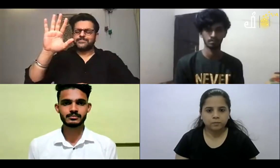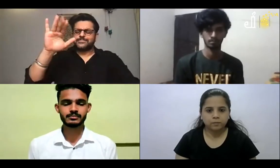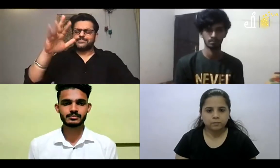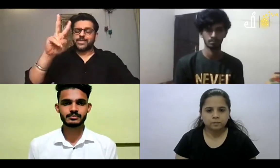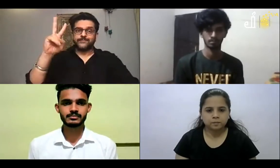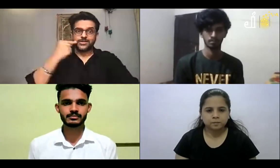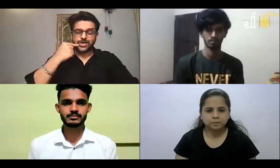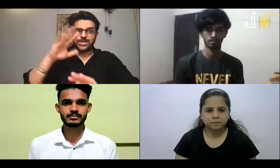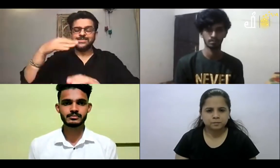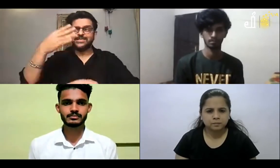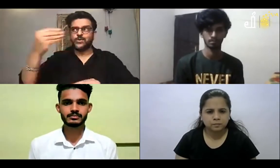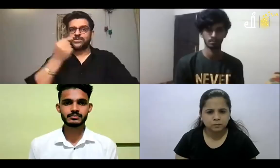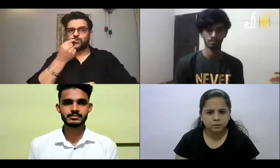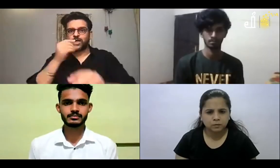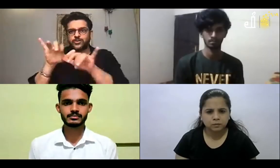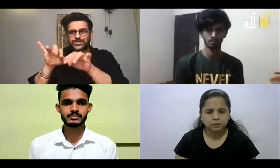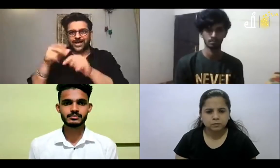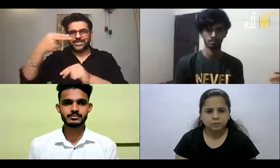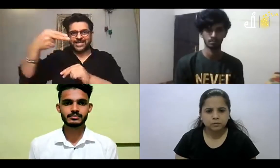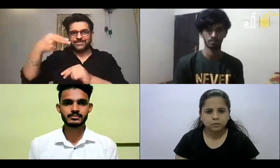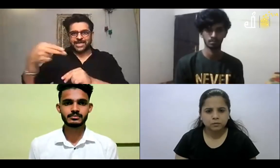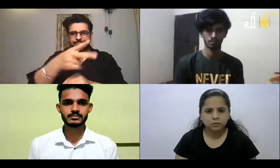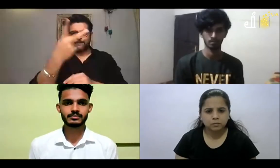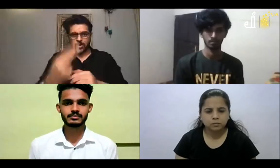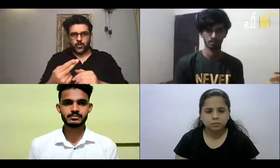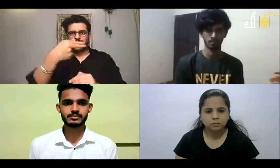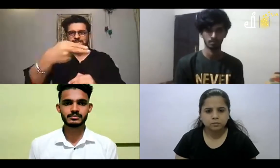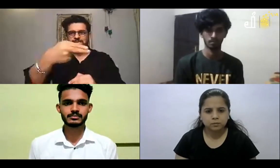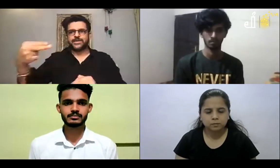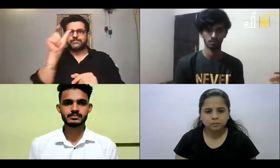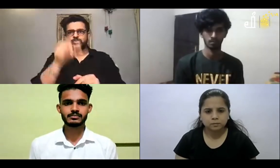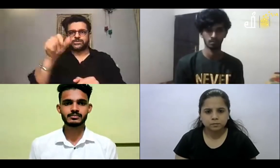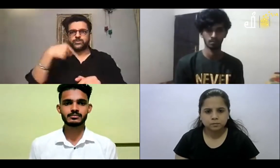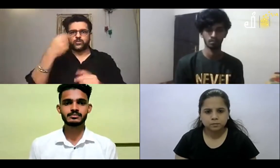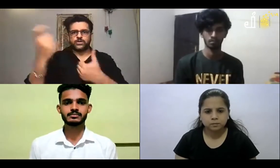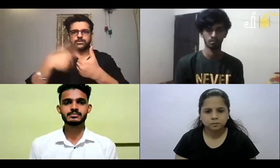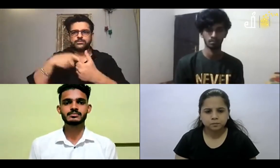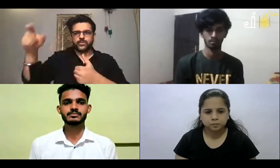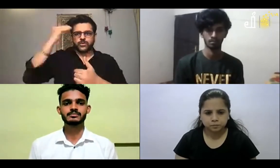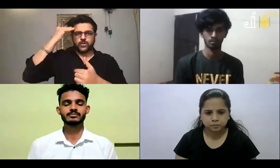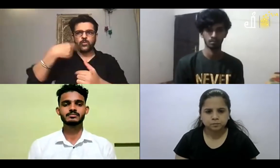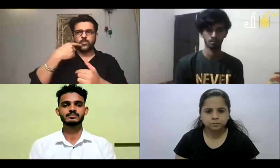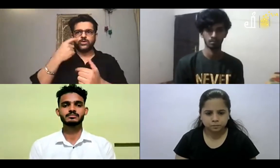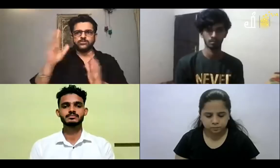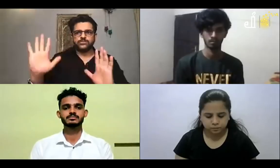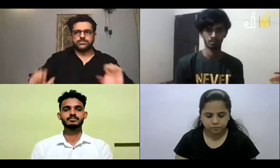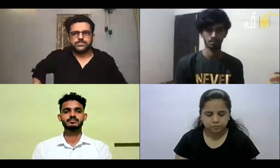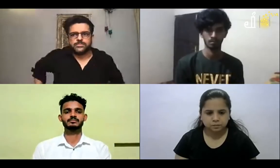that Vaishali and Tulika, can you please type out the name of both the